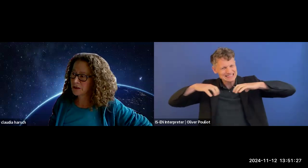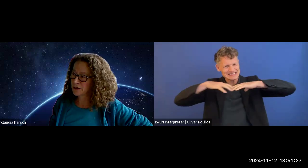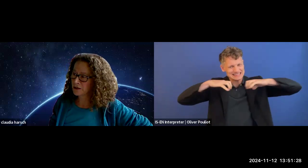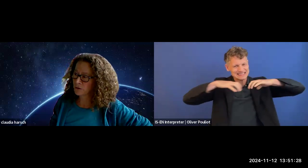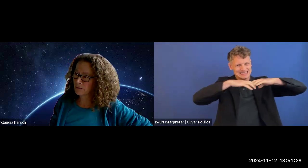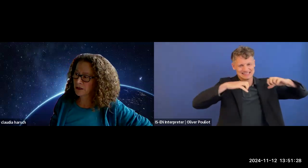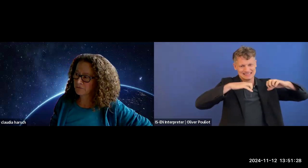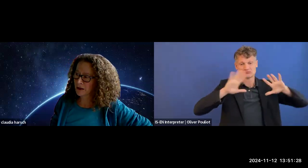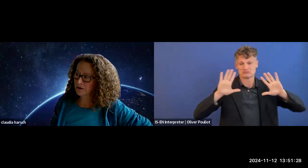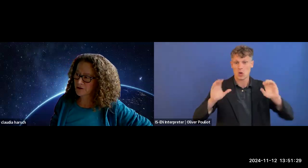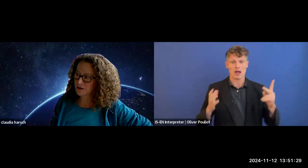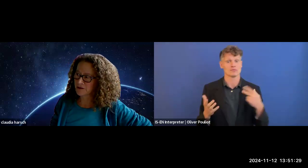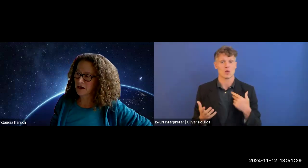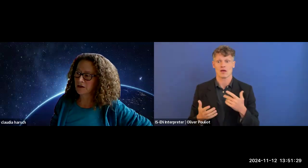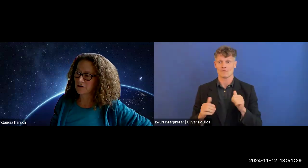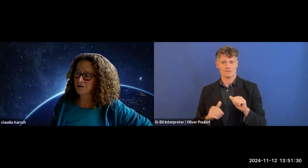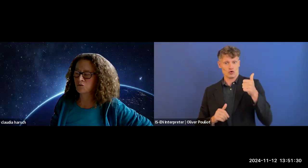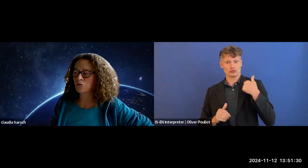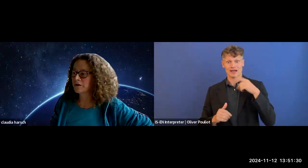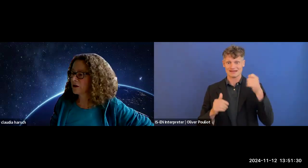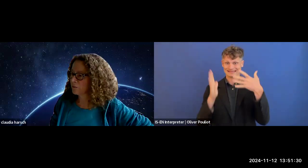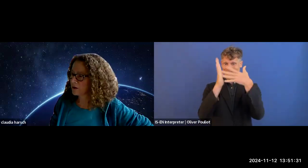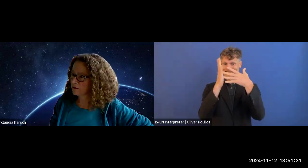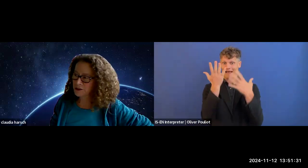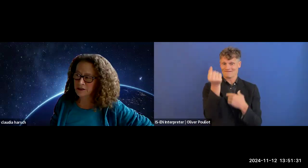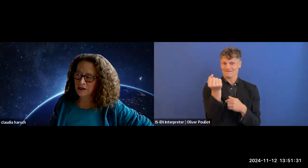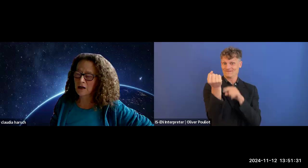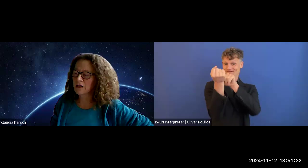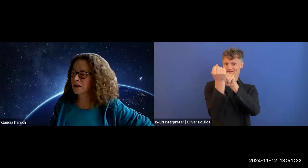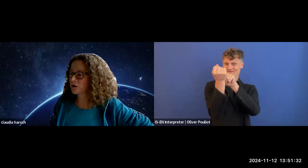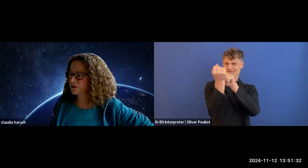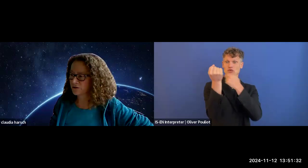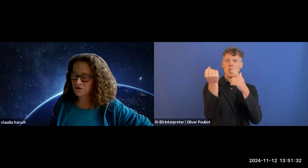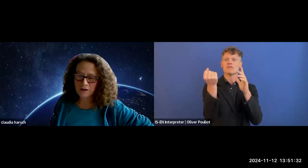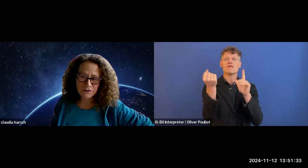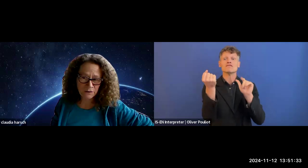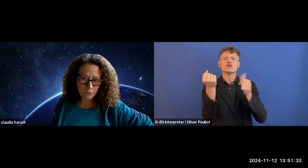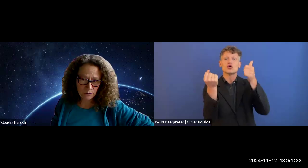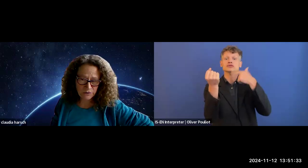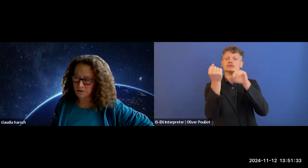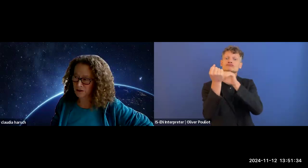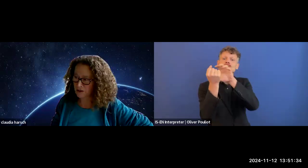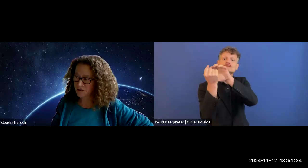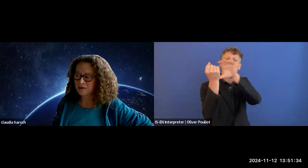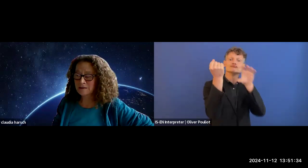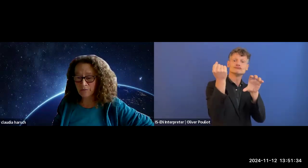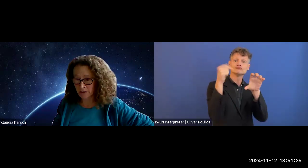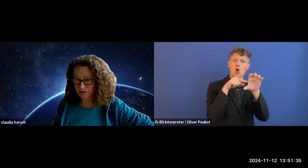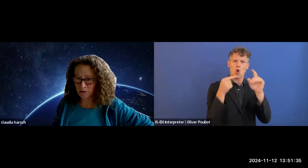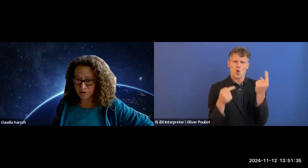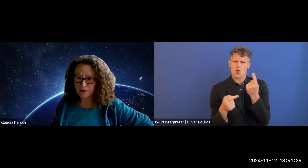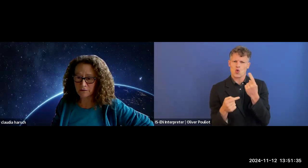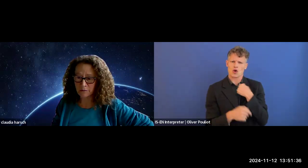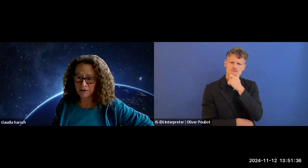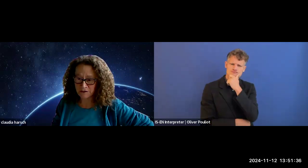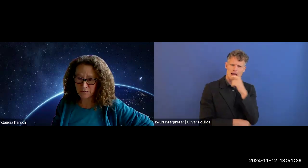And in the beginning, we may have planners and designers who develop a rationale. They look at the constraints and the purpose of the test. And